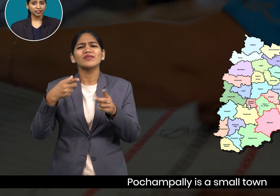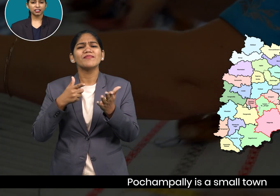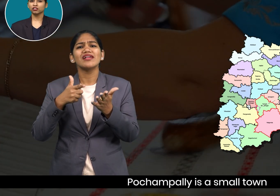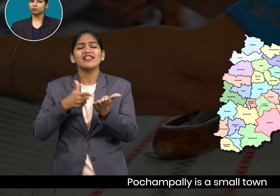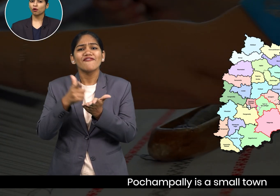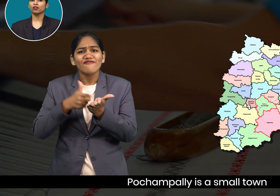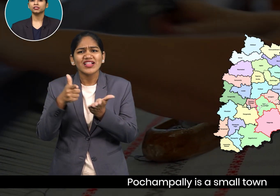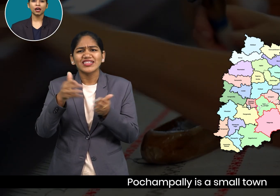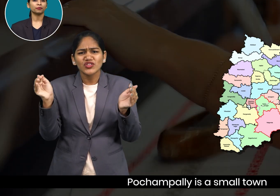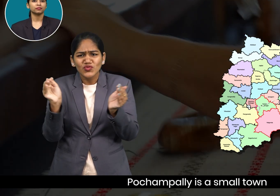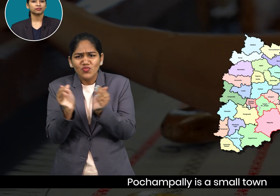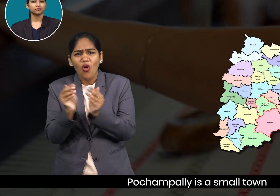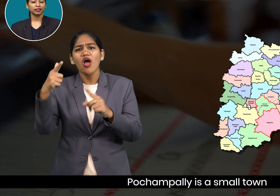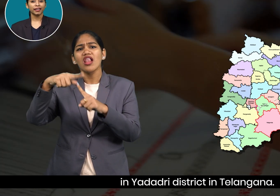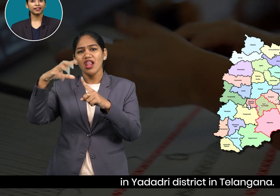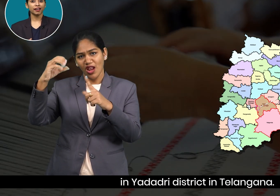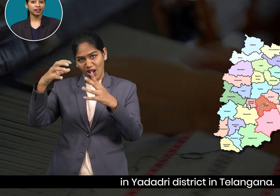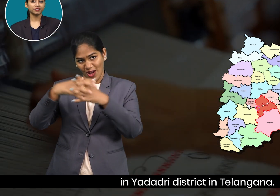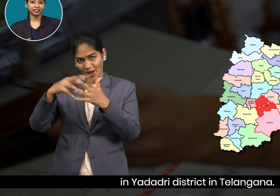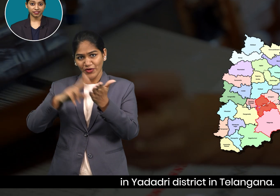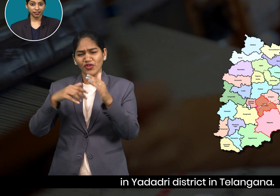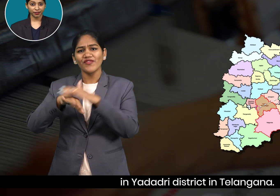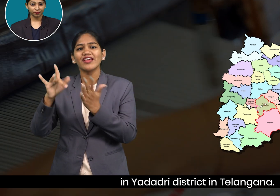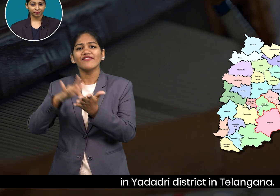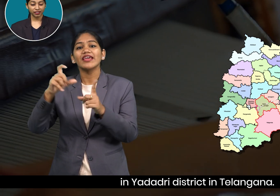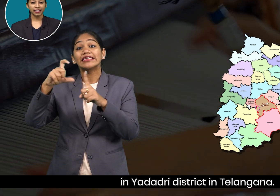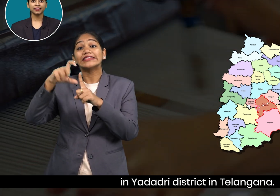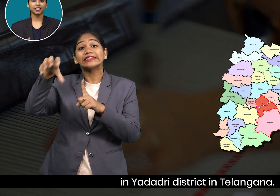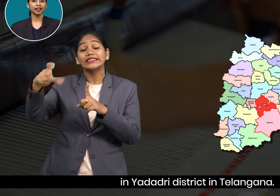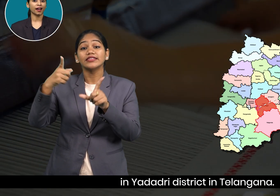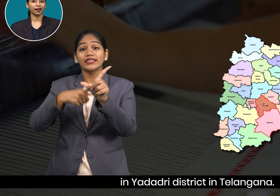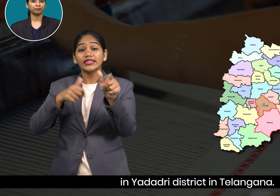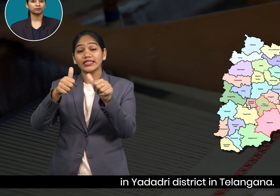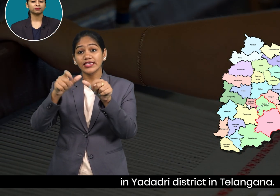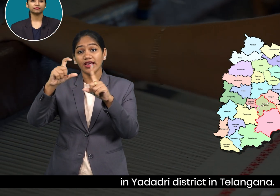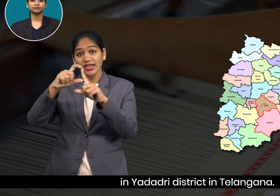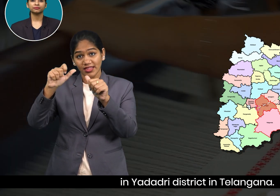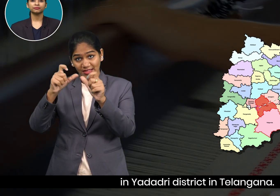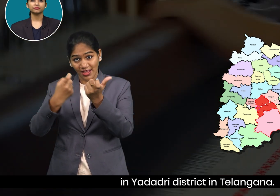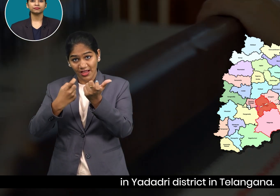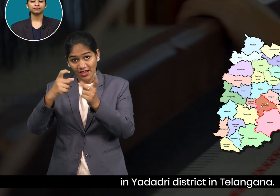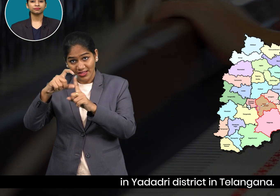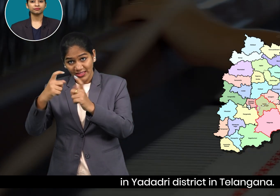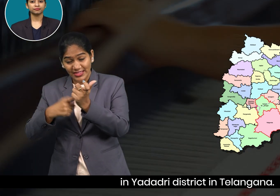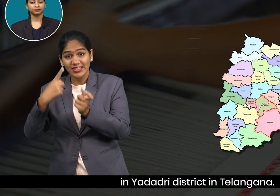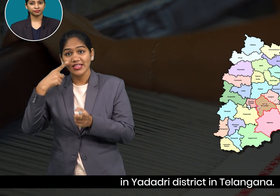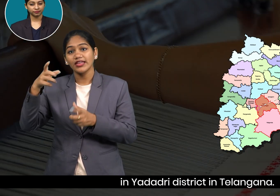Pochampalli is a small town in Yadadri district in Telangana.